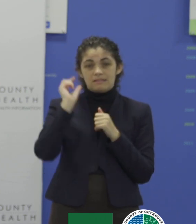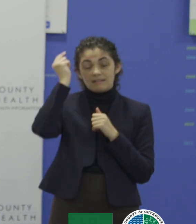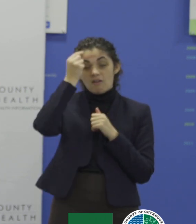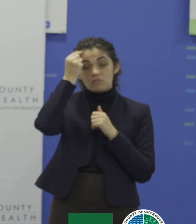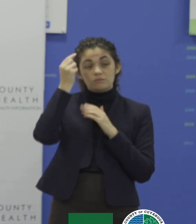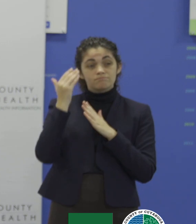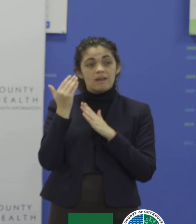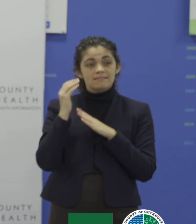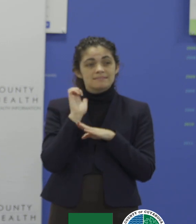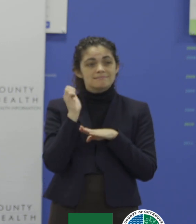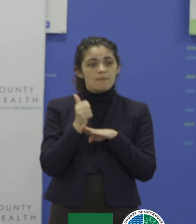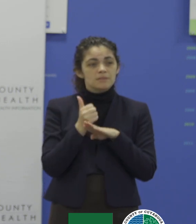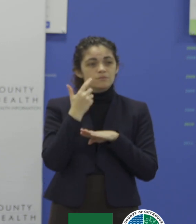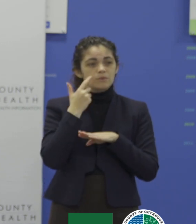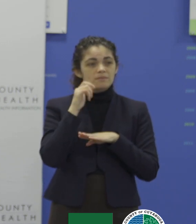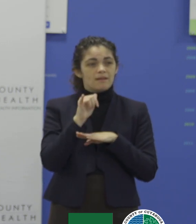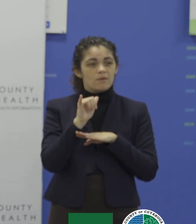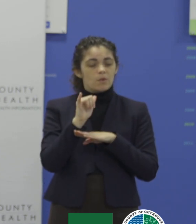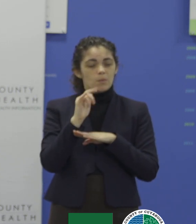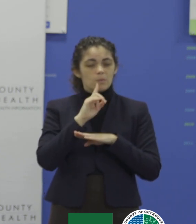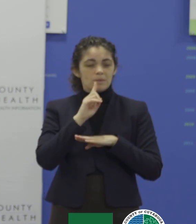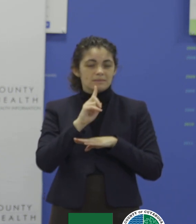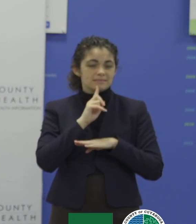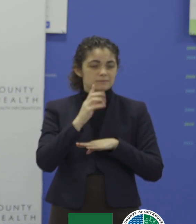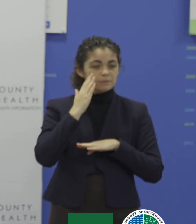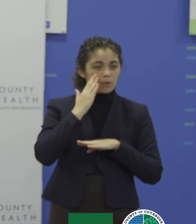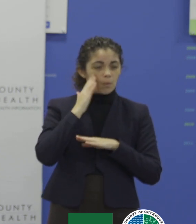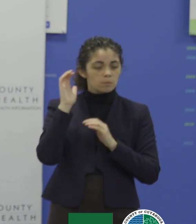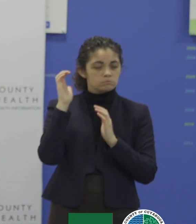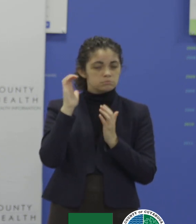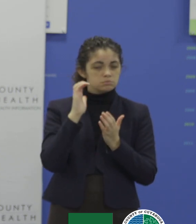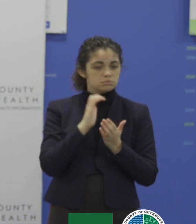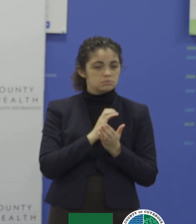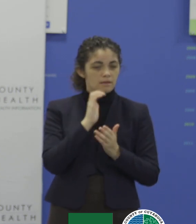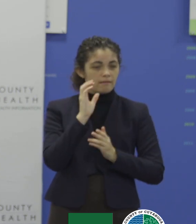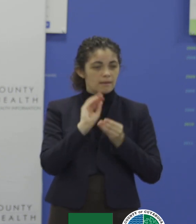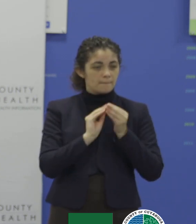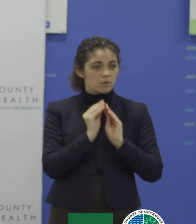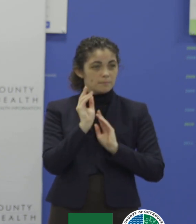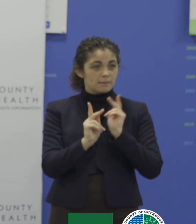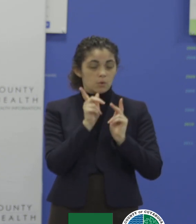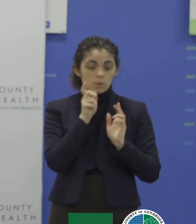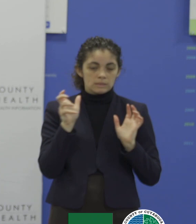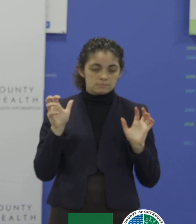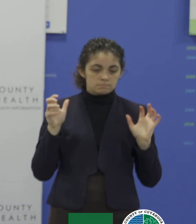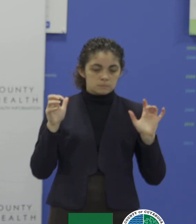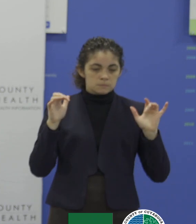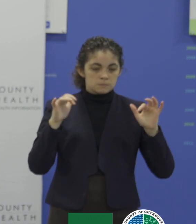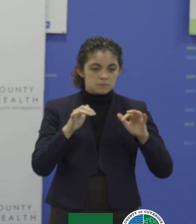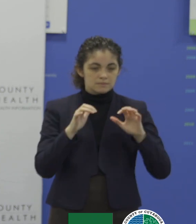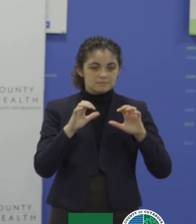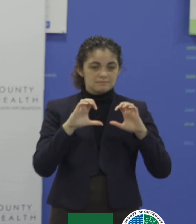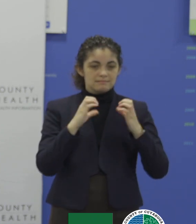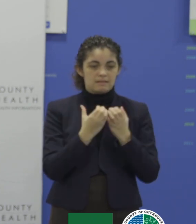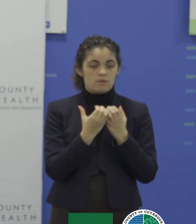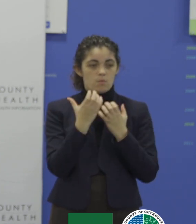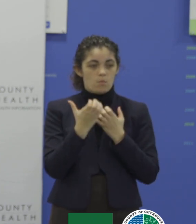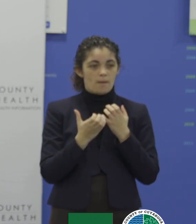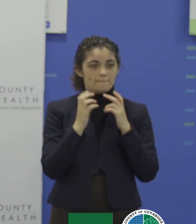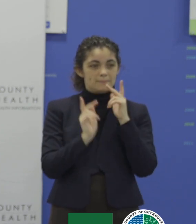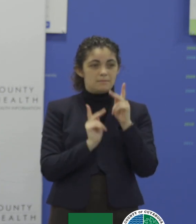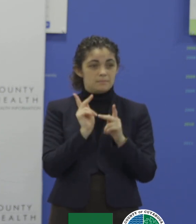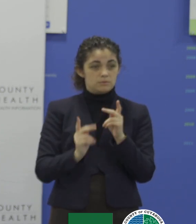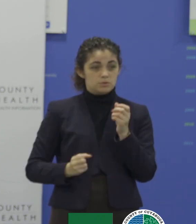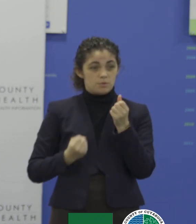forth. And the whole idea here is to reduce the number of folks that are congregating together. We want businesses to